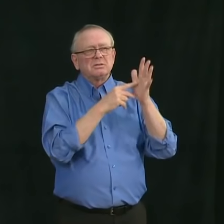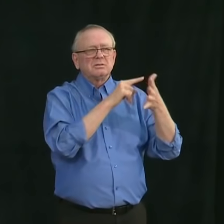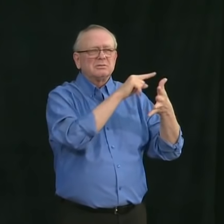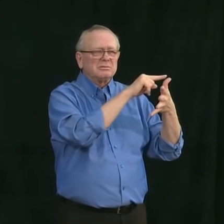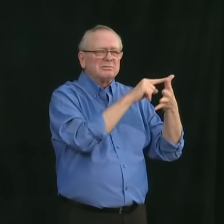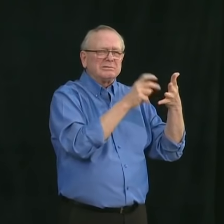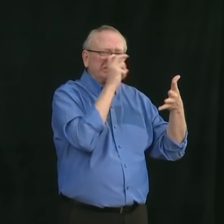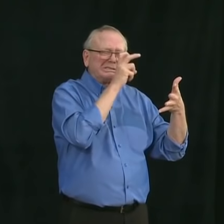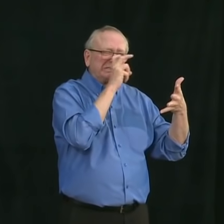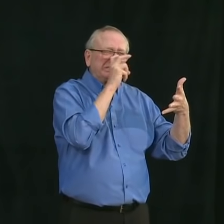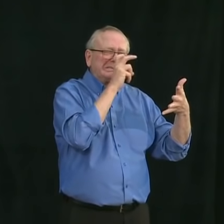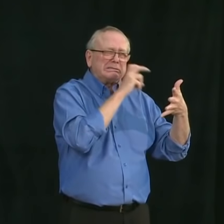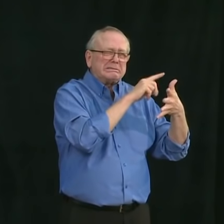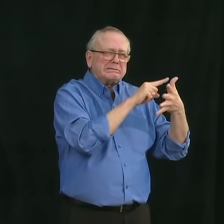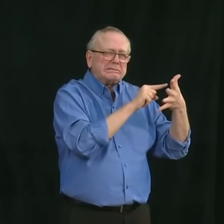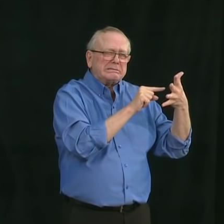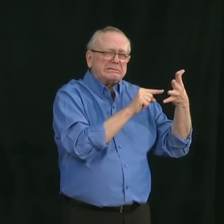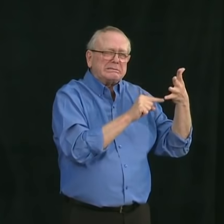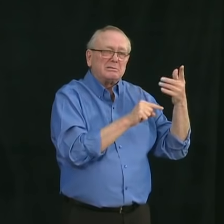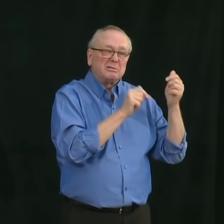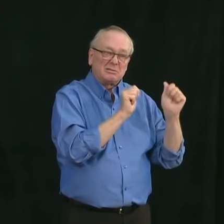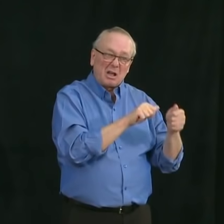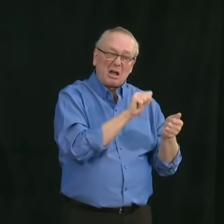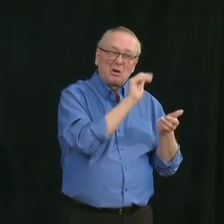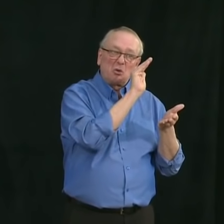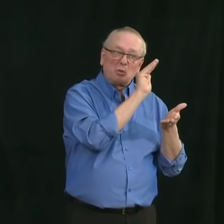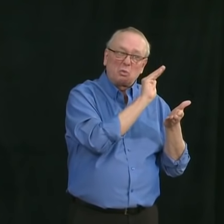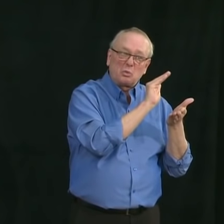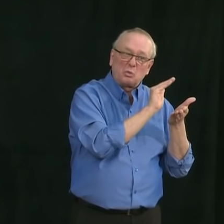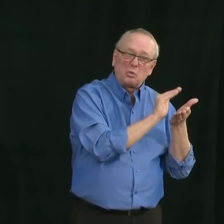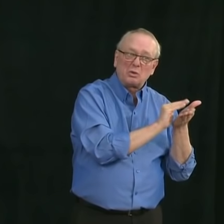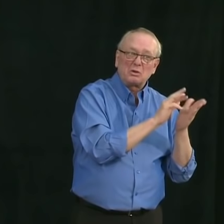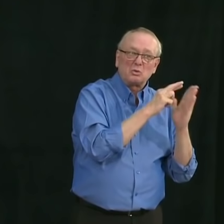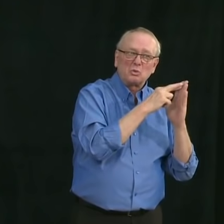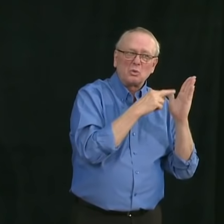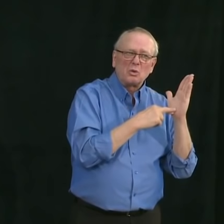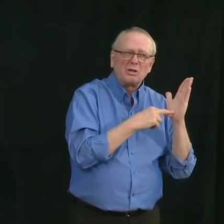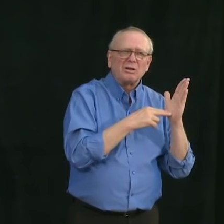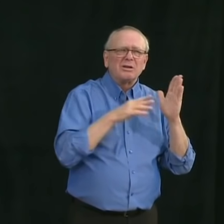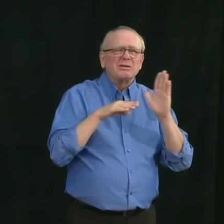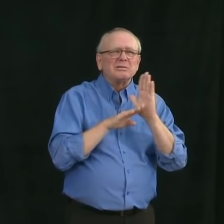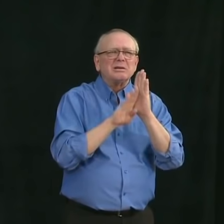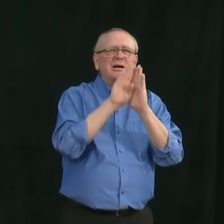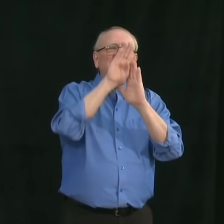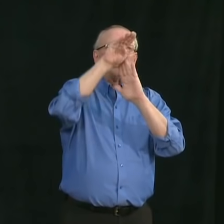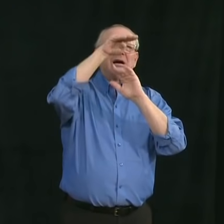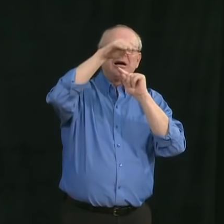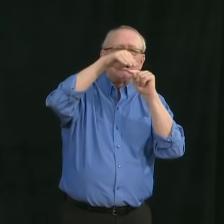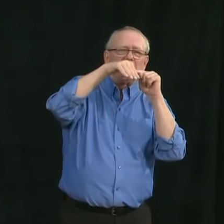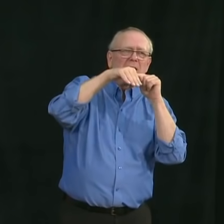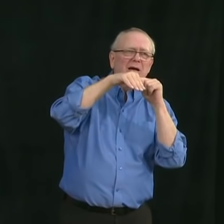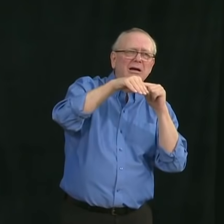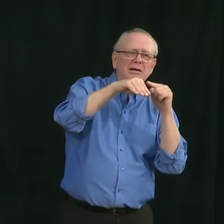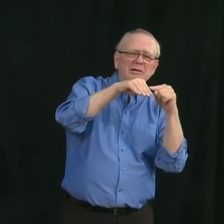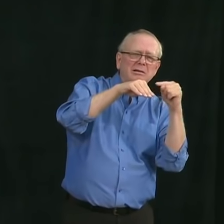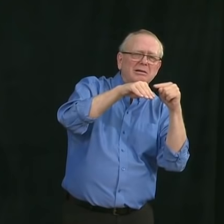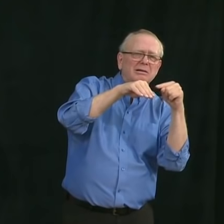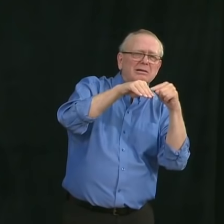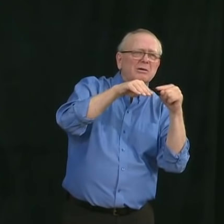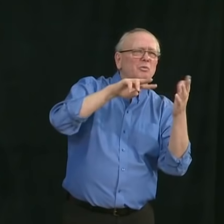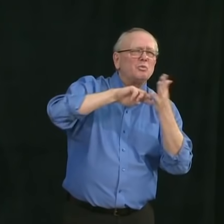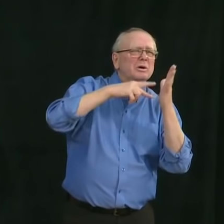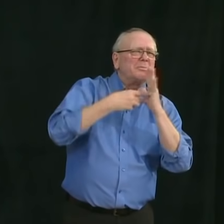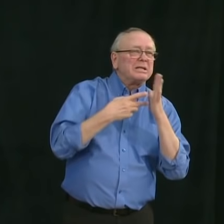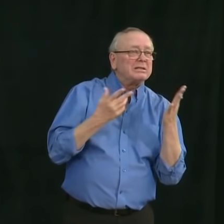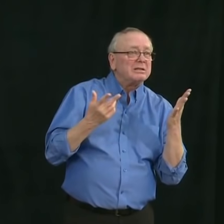new infections in a day or for a period of time? Or that the number of new infections per day isn't going up? And